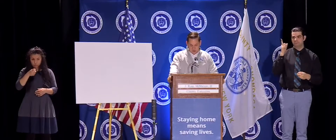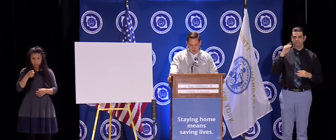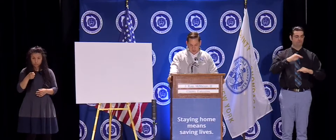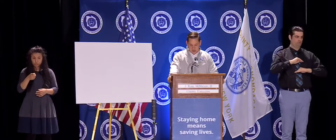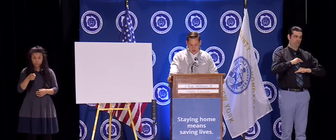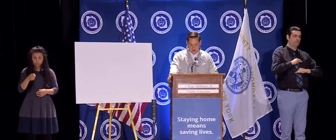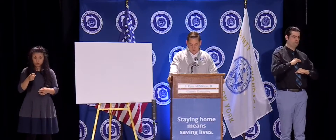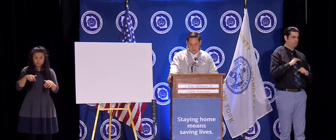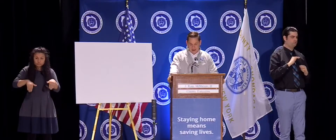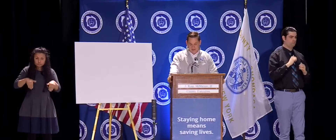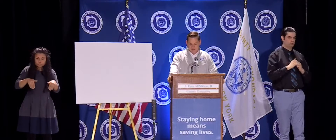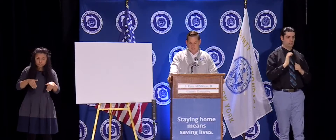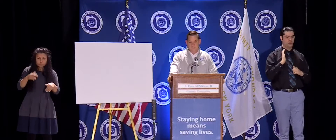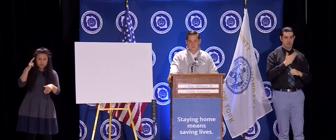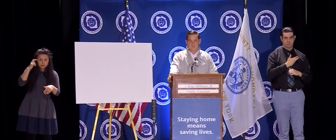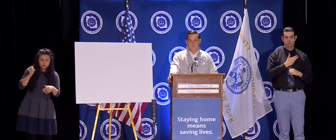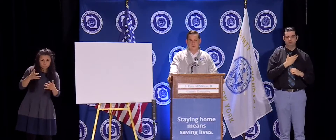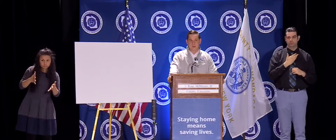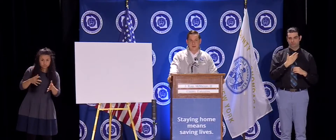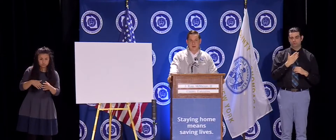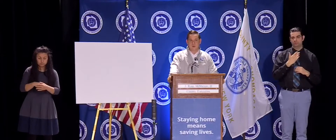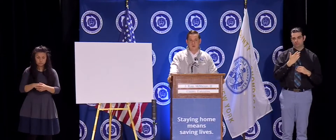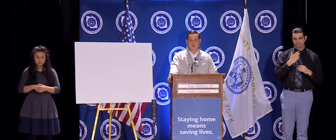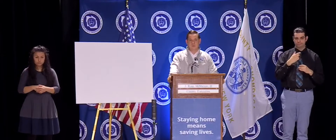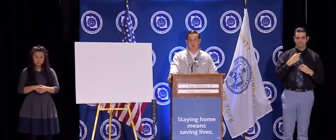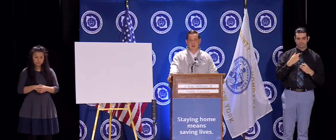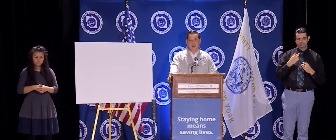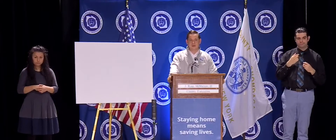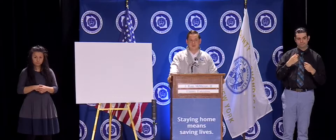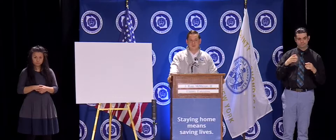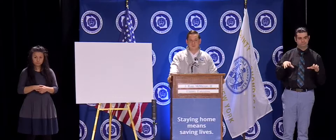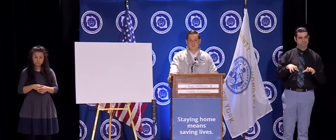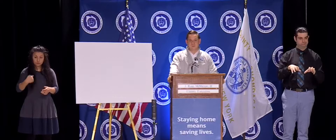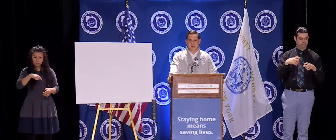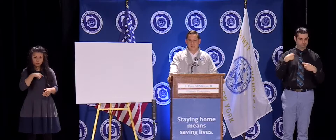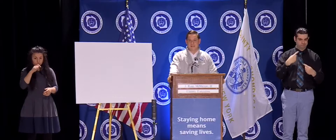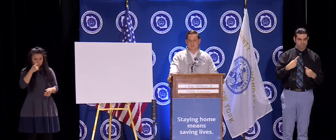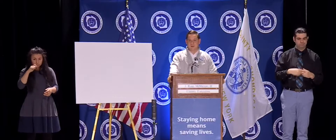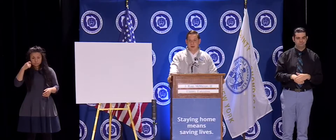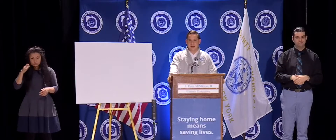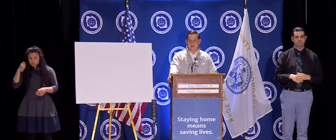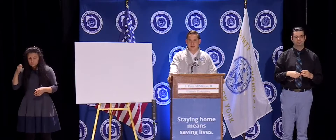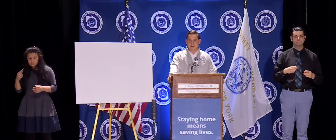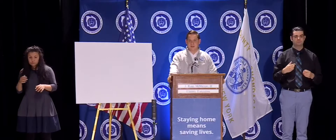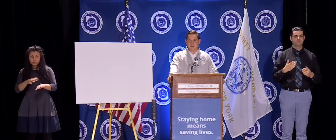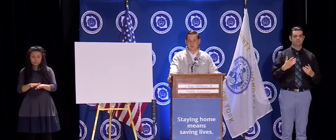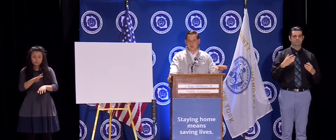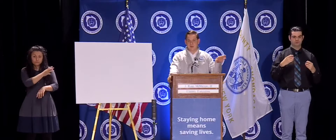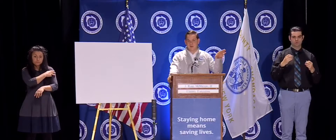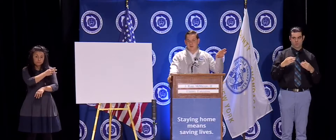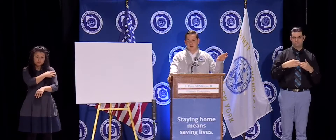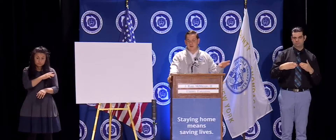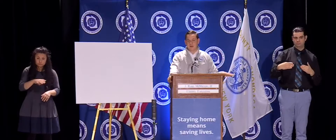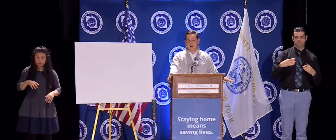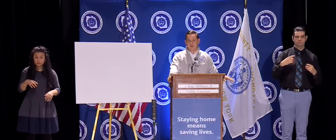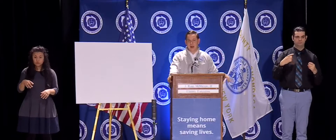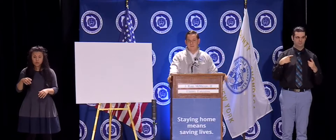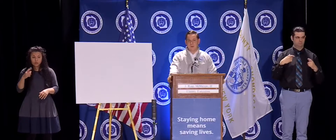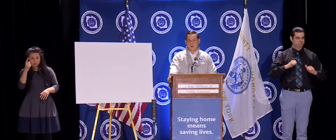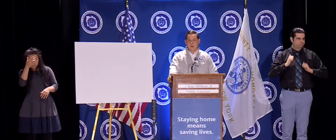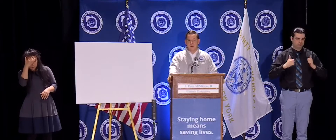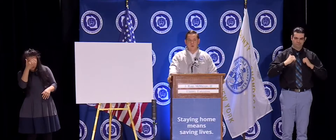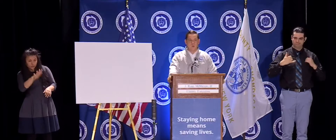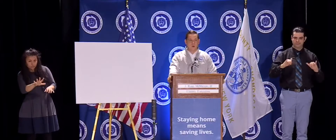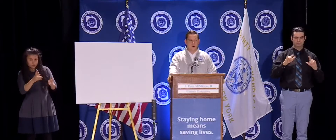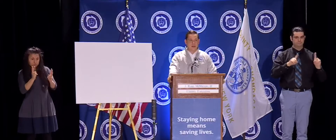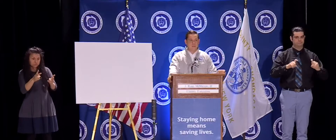Our percentage of positive, now that we're doing proactive asymptomatic testing, this percentage is going to continue to